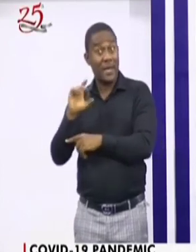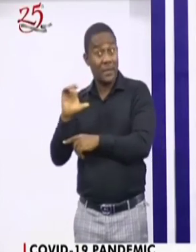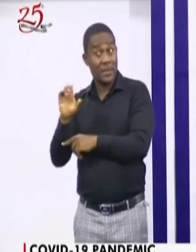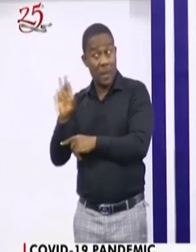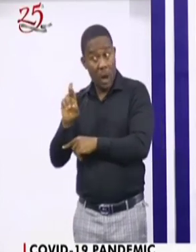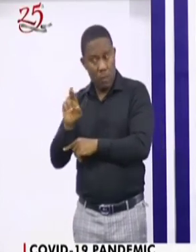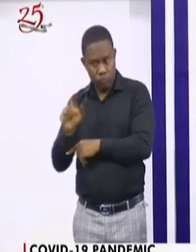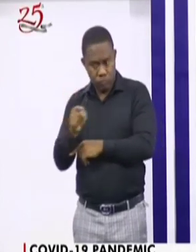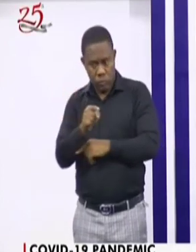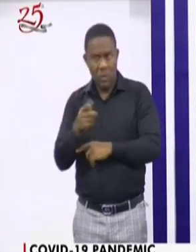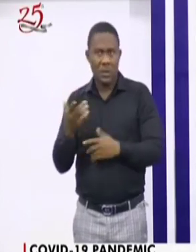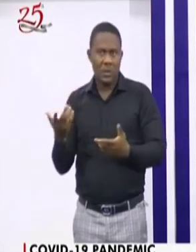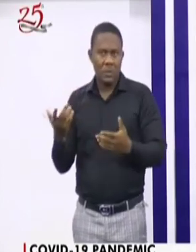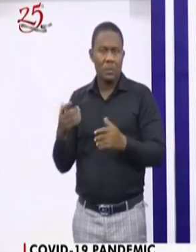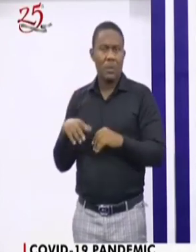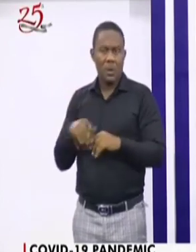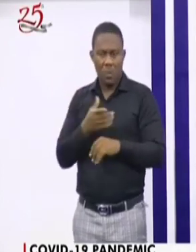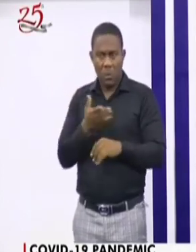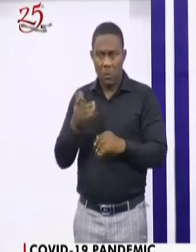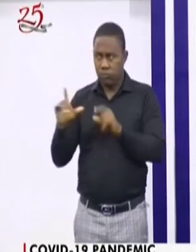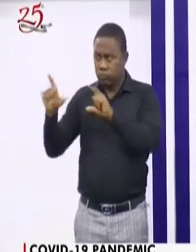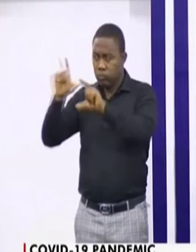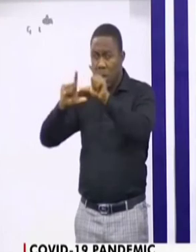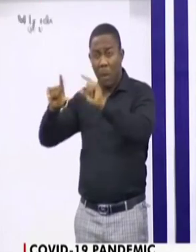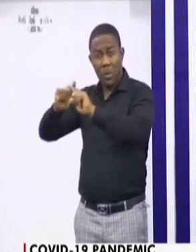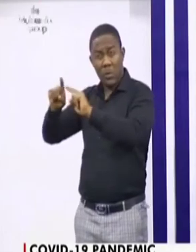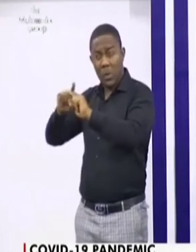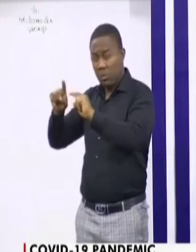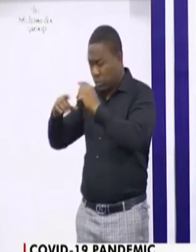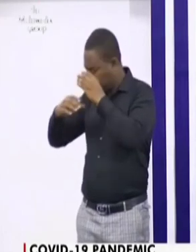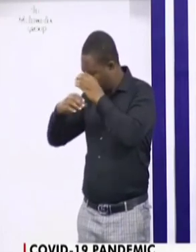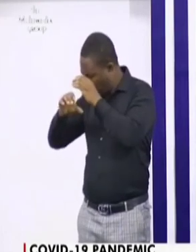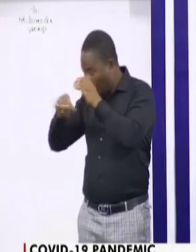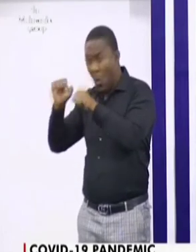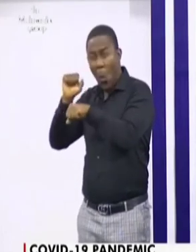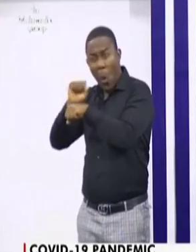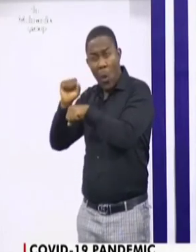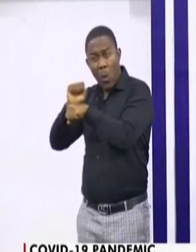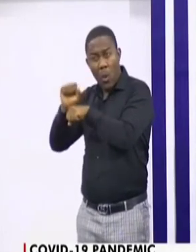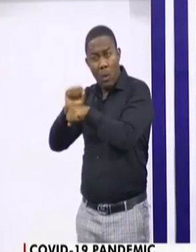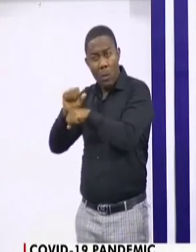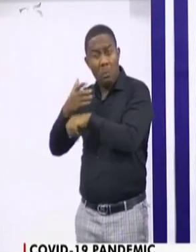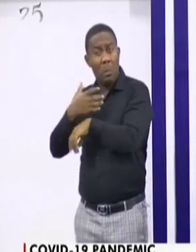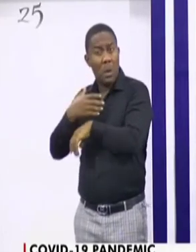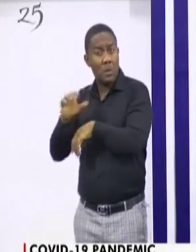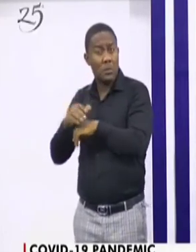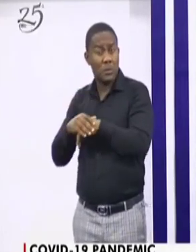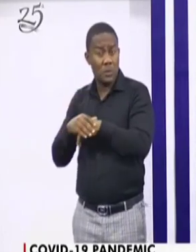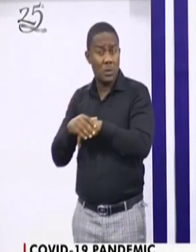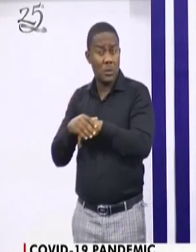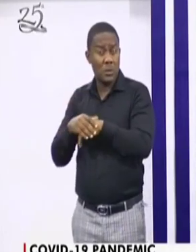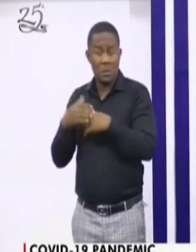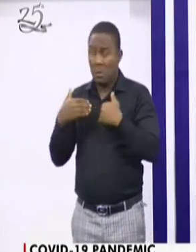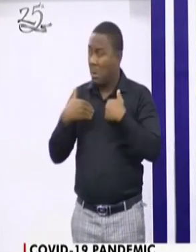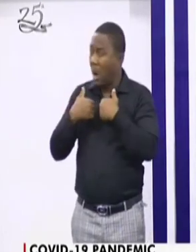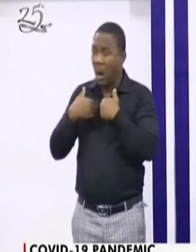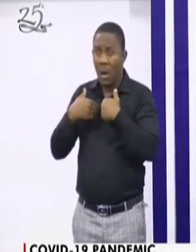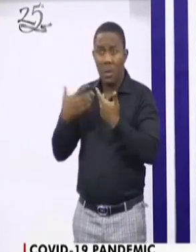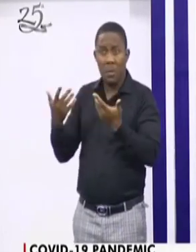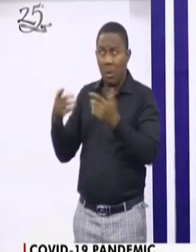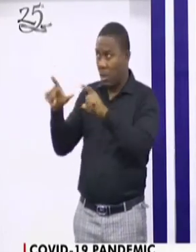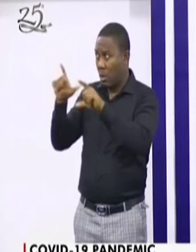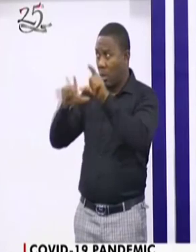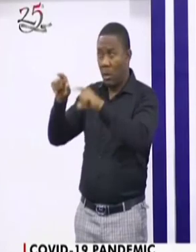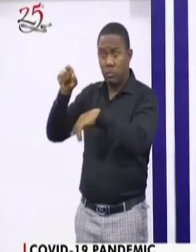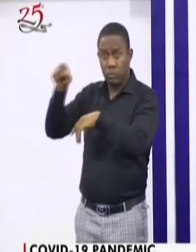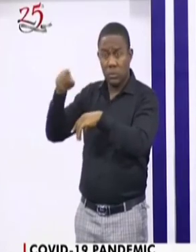KCCR, at the Public Health Reference Lab, at the Veterinary Services Directorate Lab,